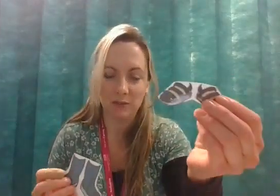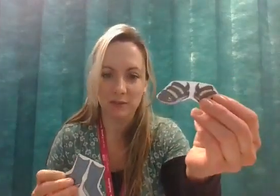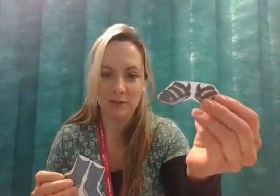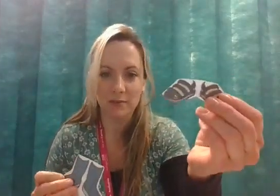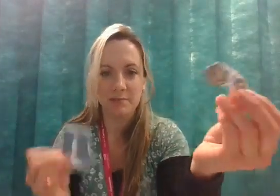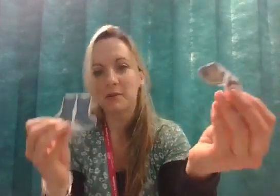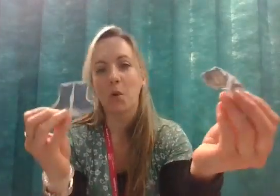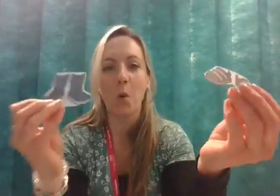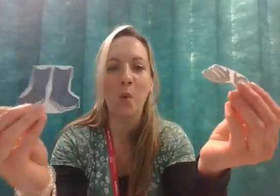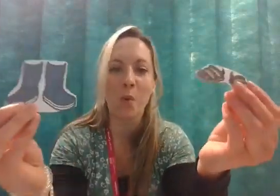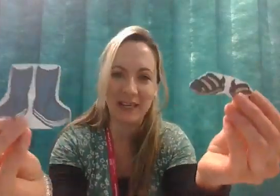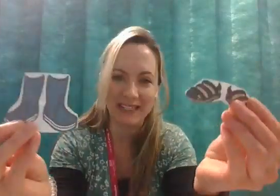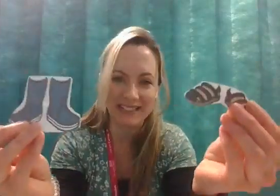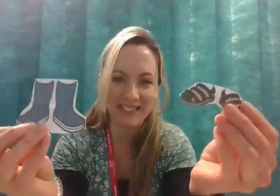sandals or wellies.